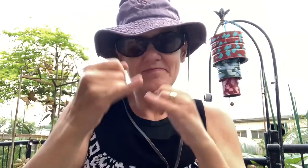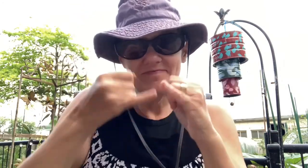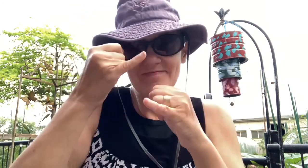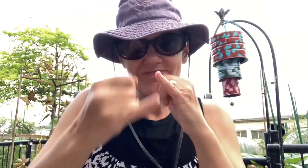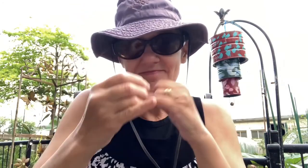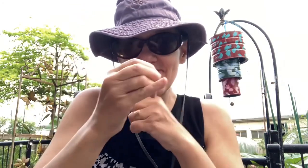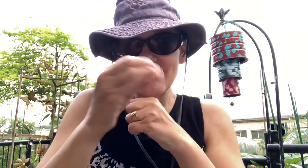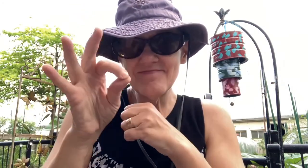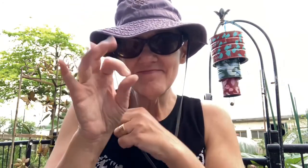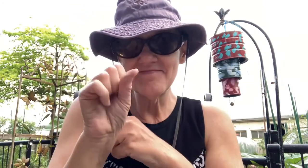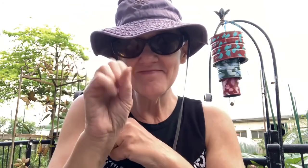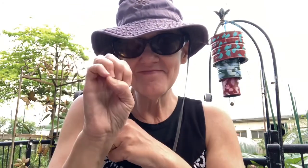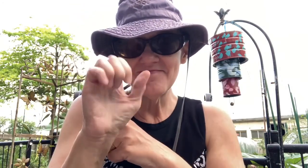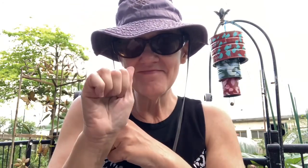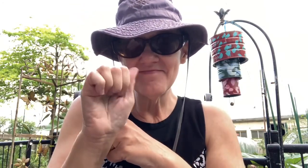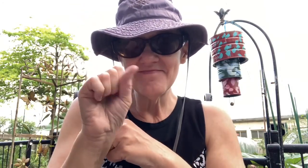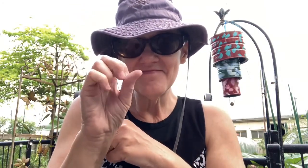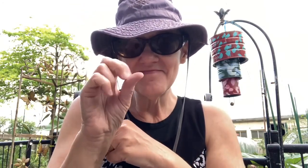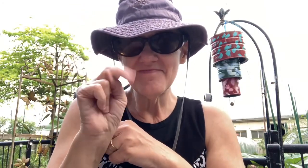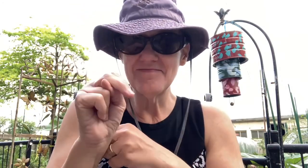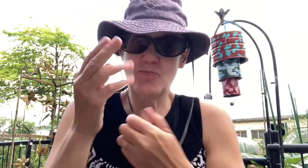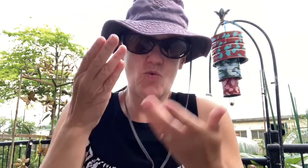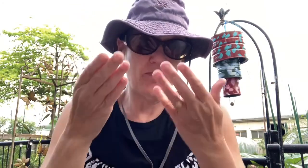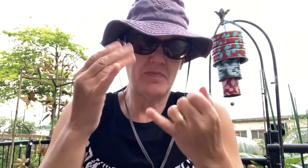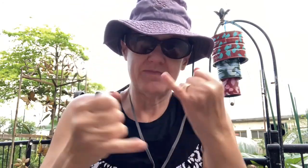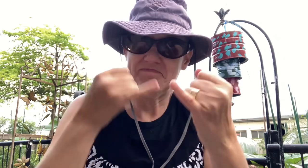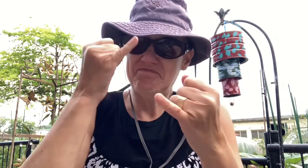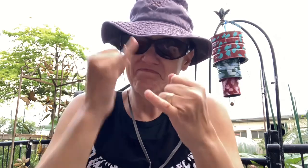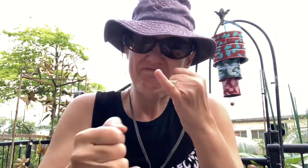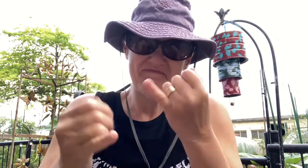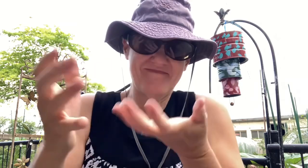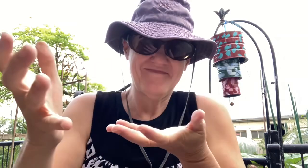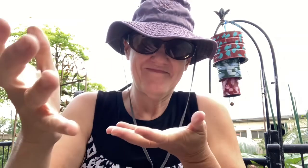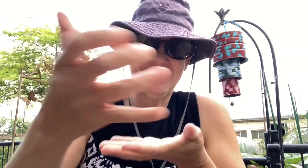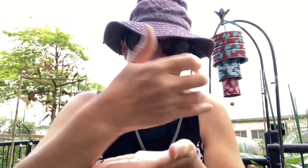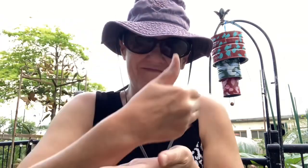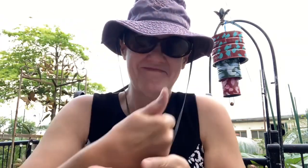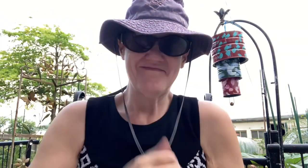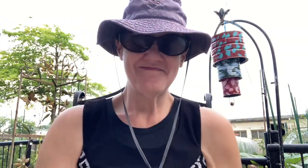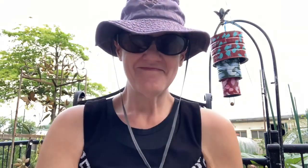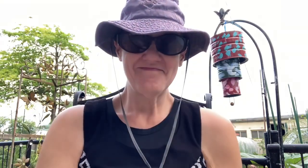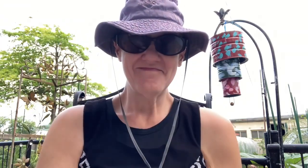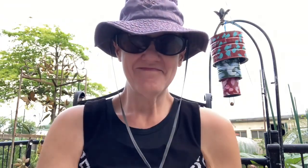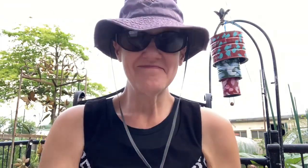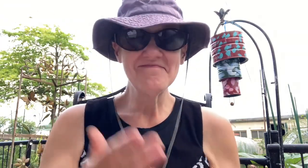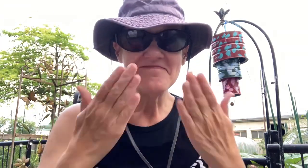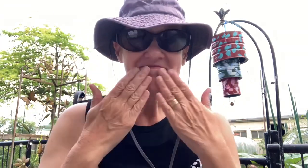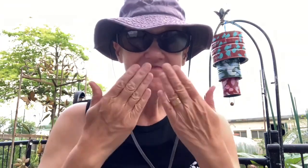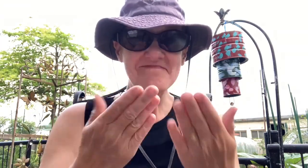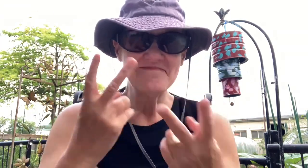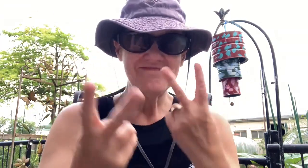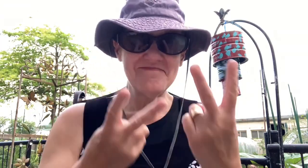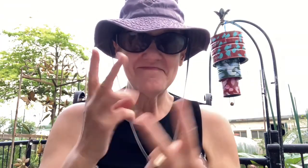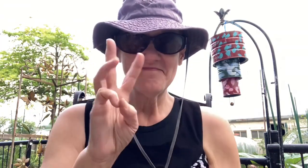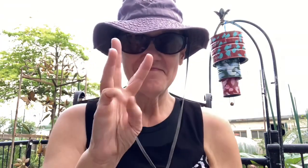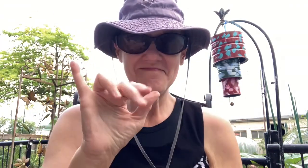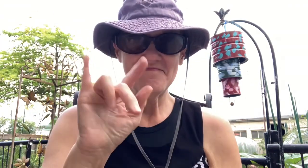spread out because it's the end of the season. This is probably our last harvest. Thank you